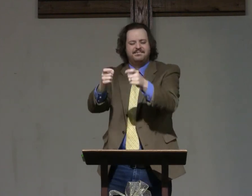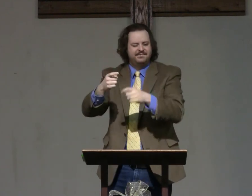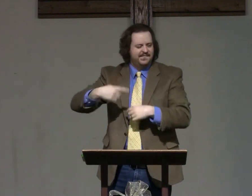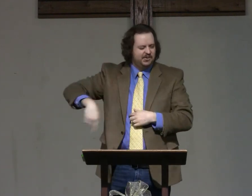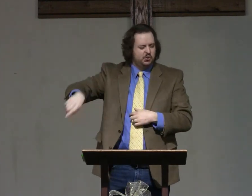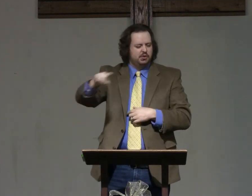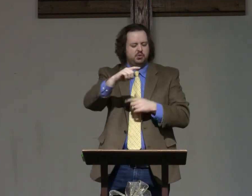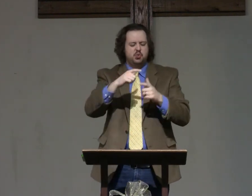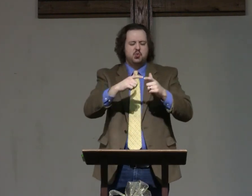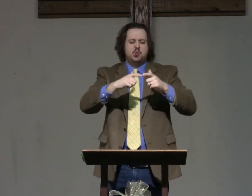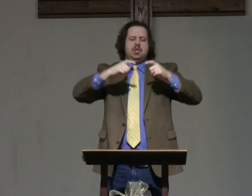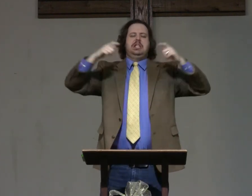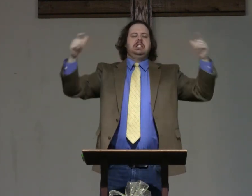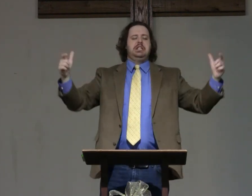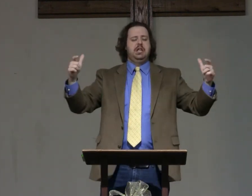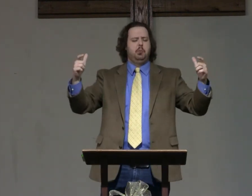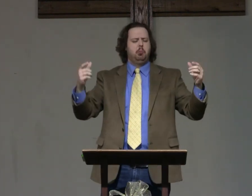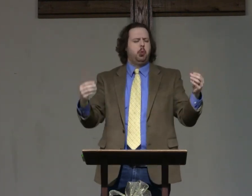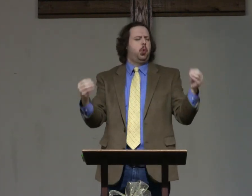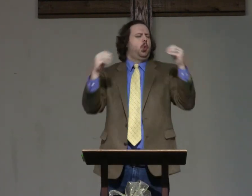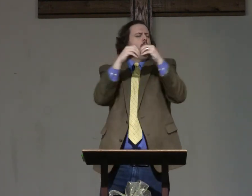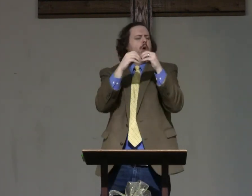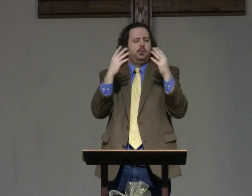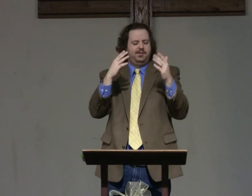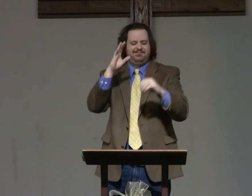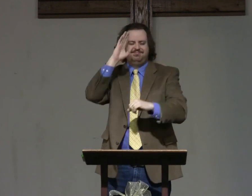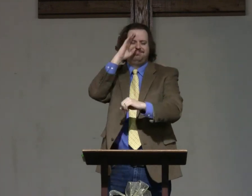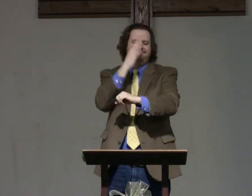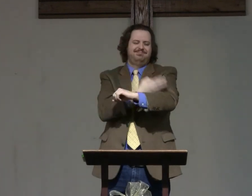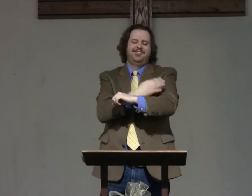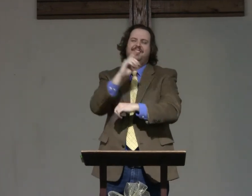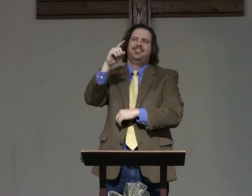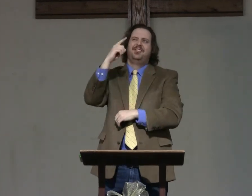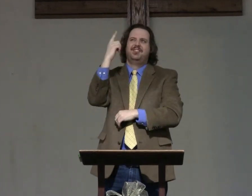God's gift to us, the great gift